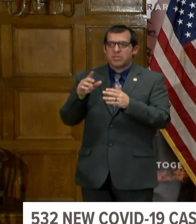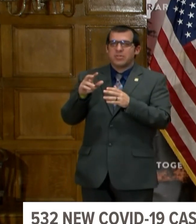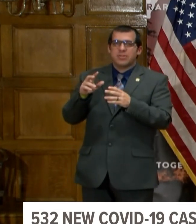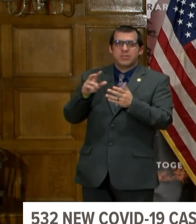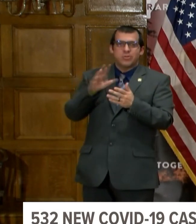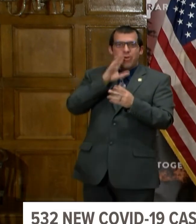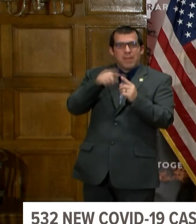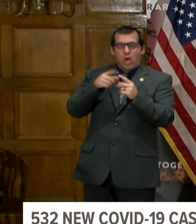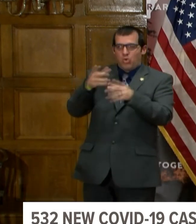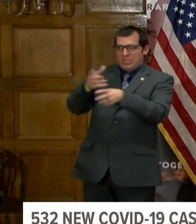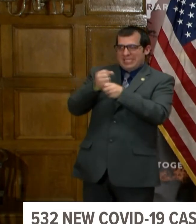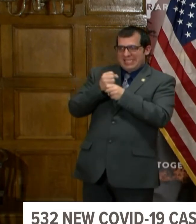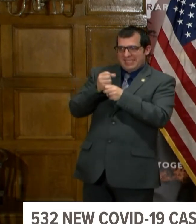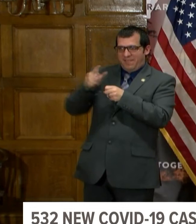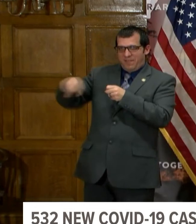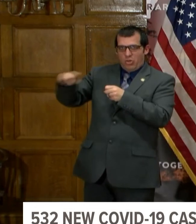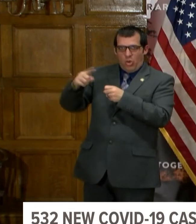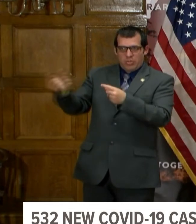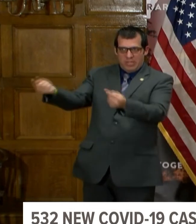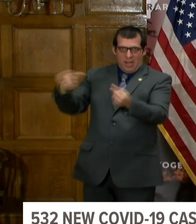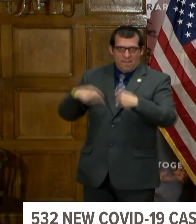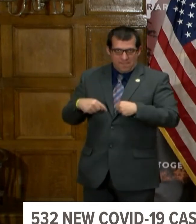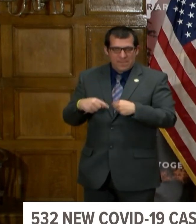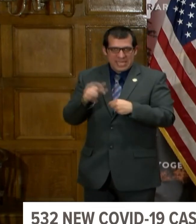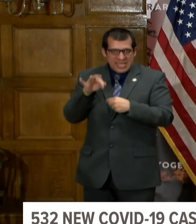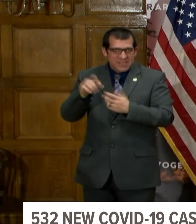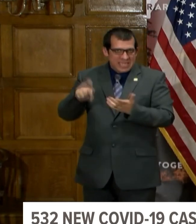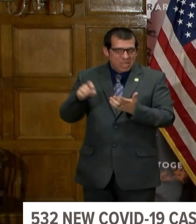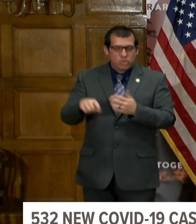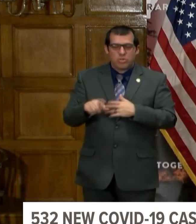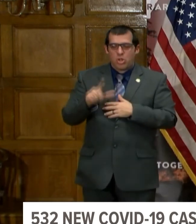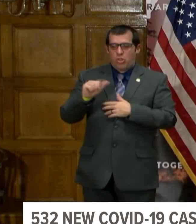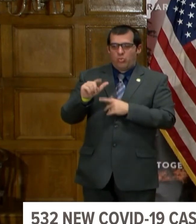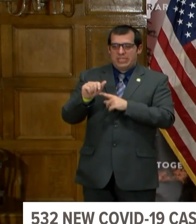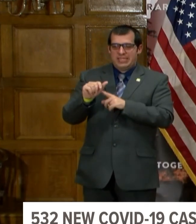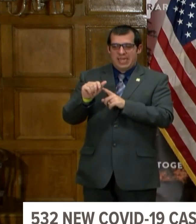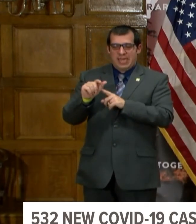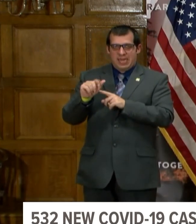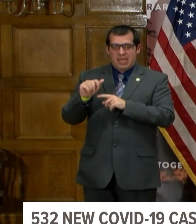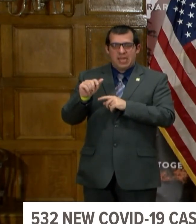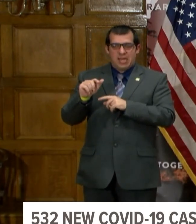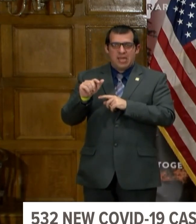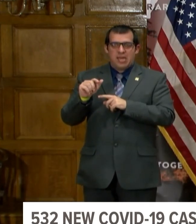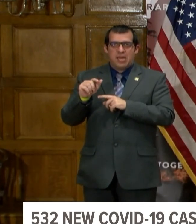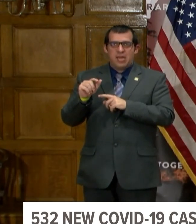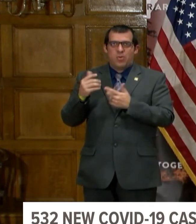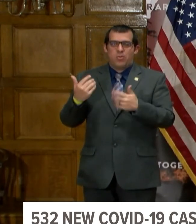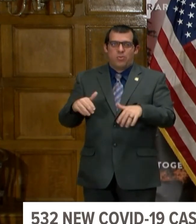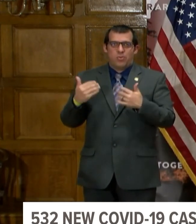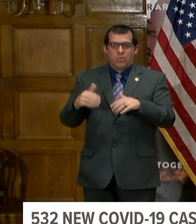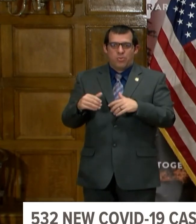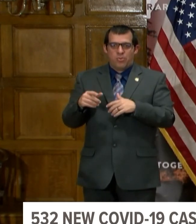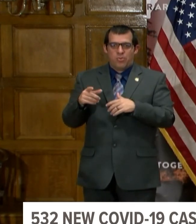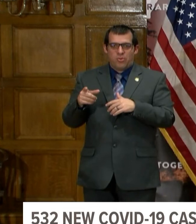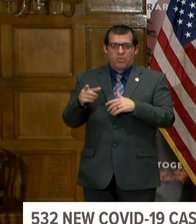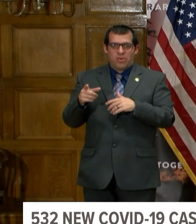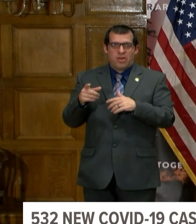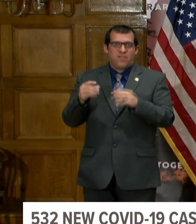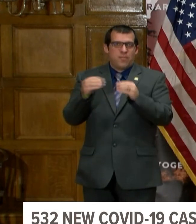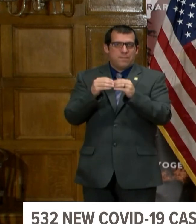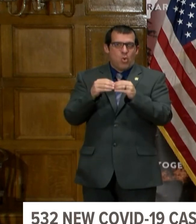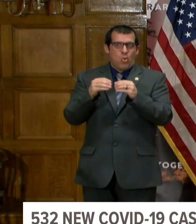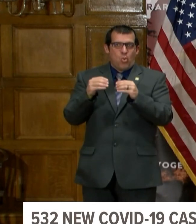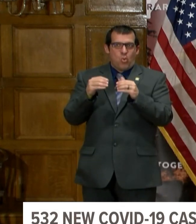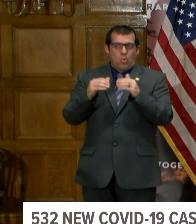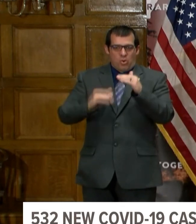receiving evacuees if necessary. Louisiana has really gotten a lot more capacity